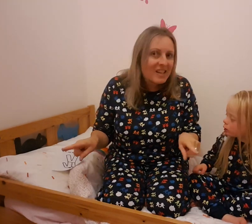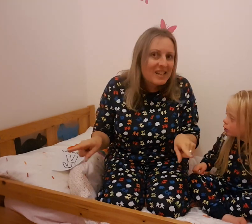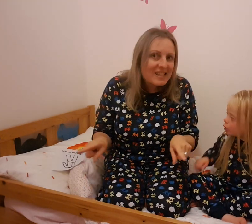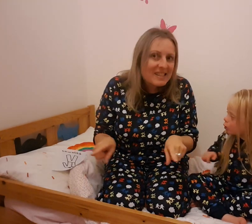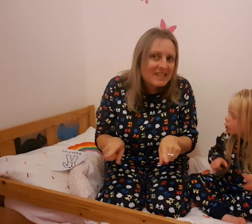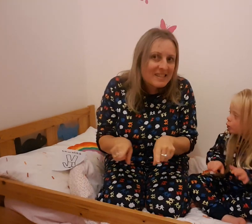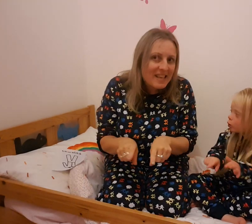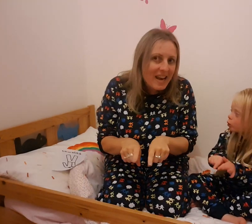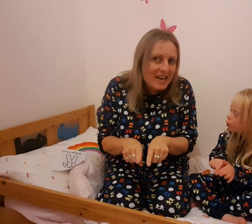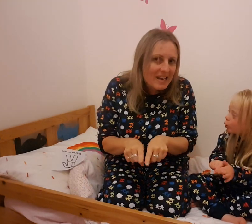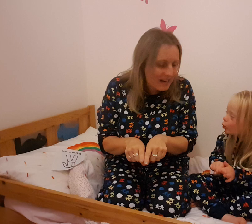same.